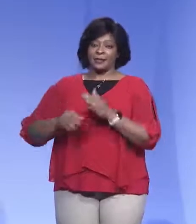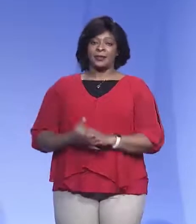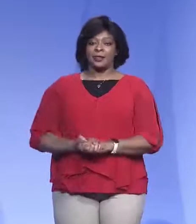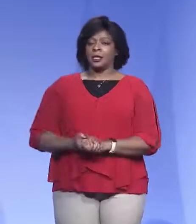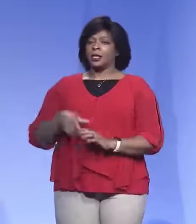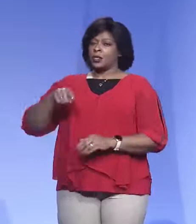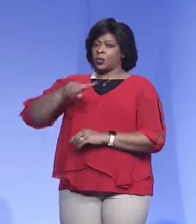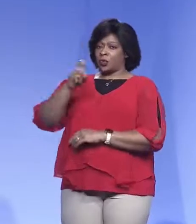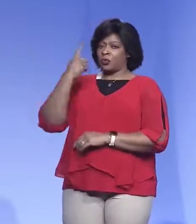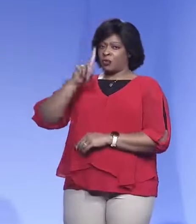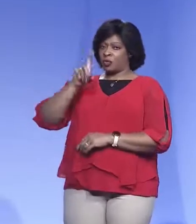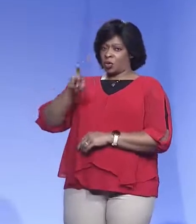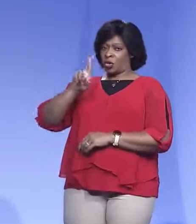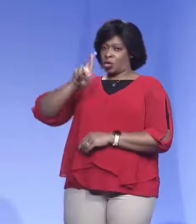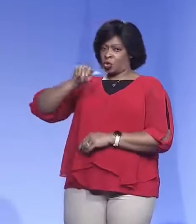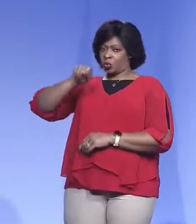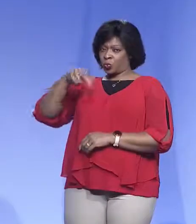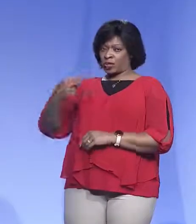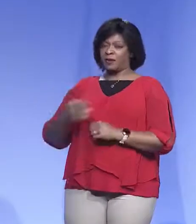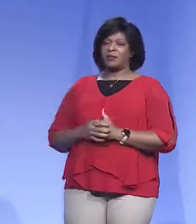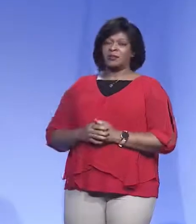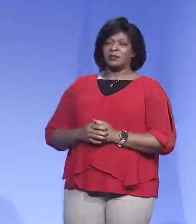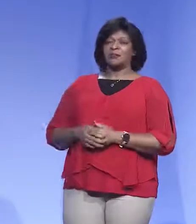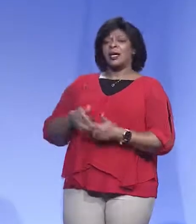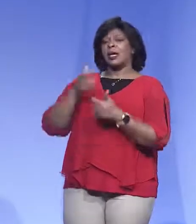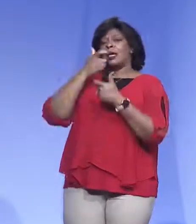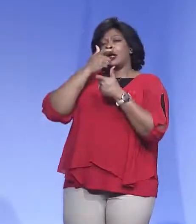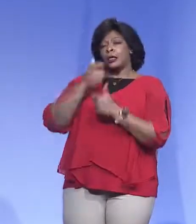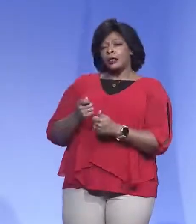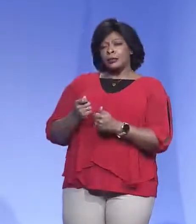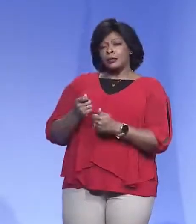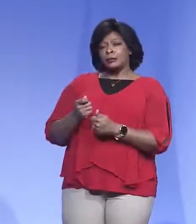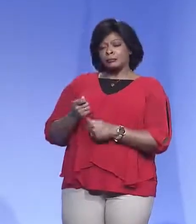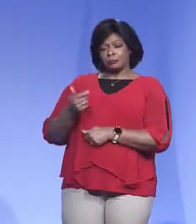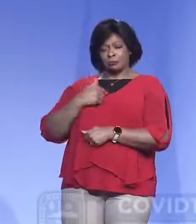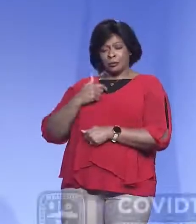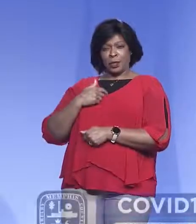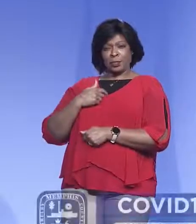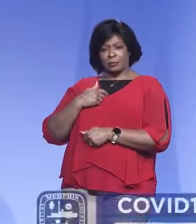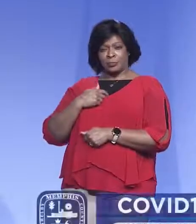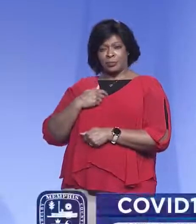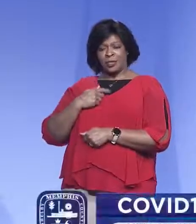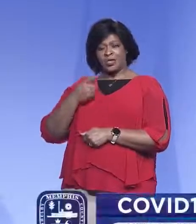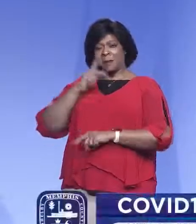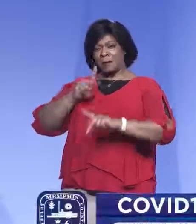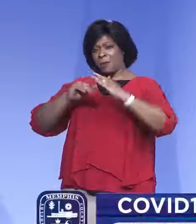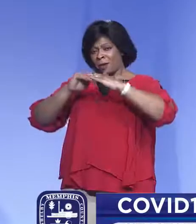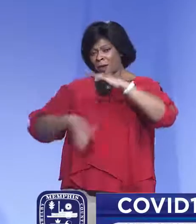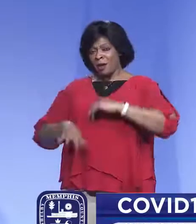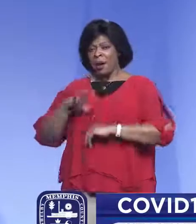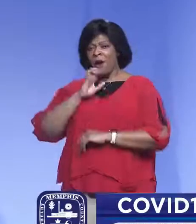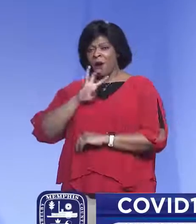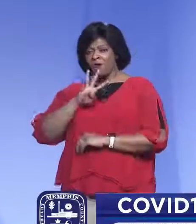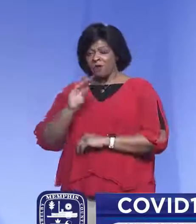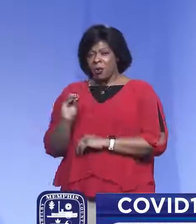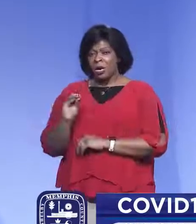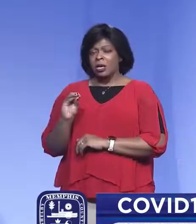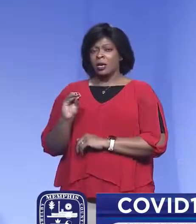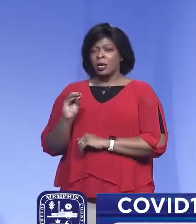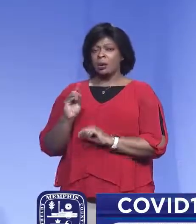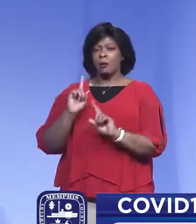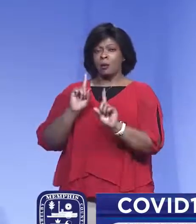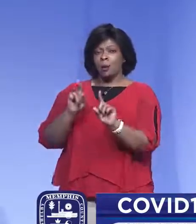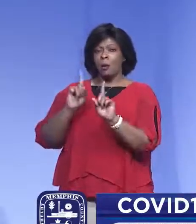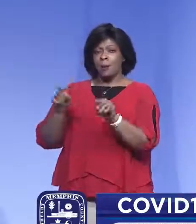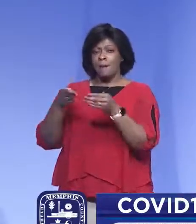This is a question for Dr. Randolph. It was interesting to me that you said that people under 40 going